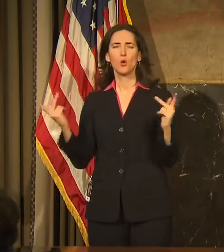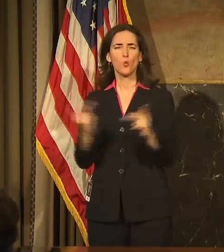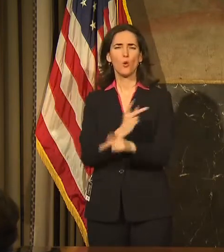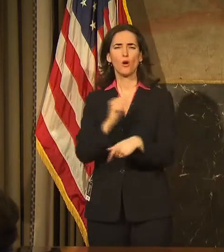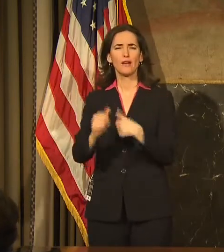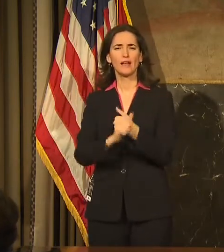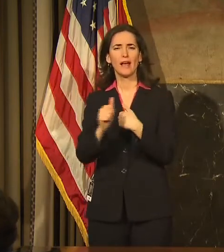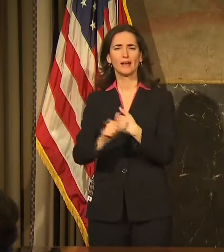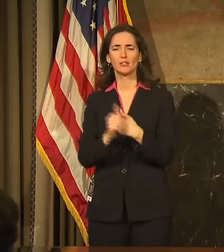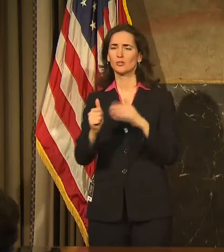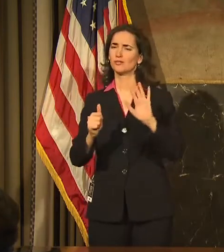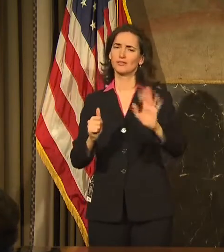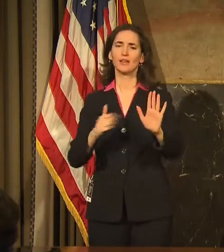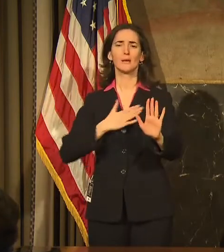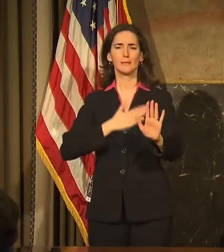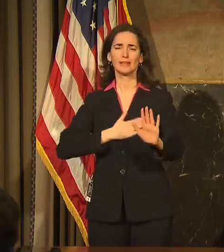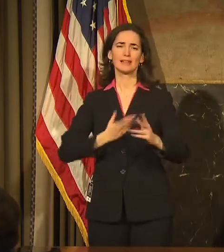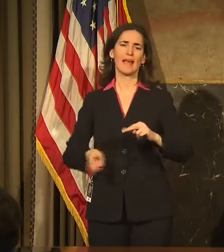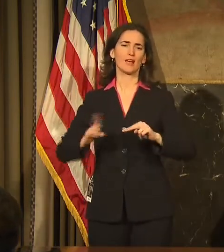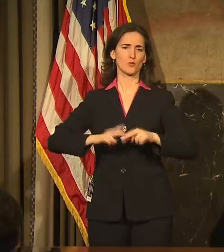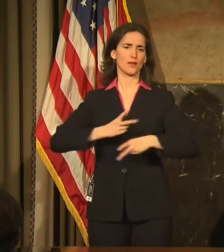unfortunate situation. Thank you.